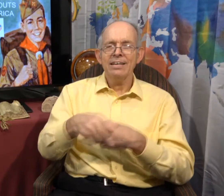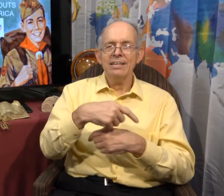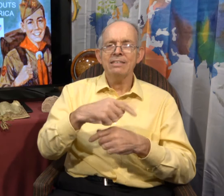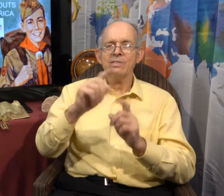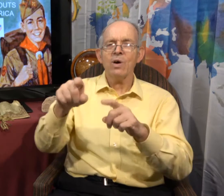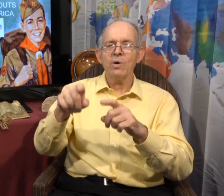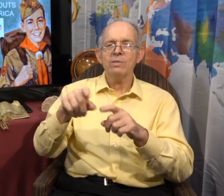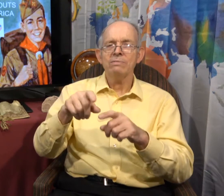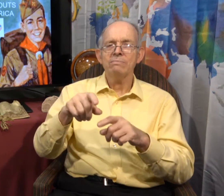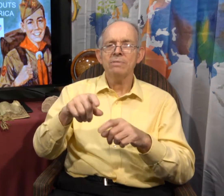Go.